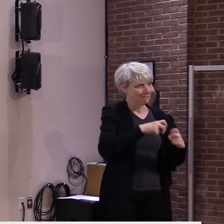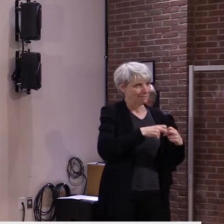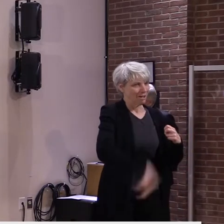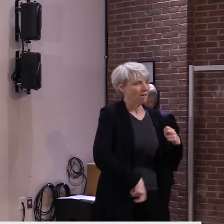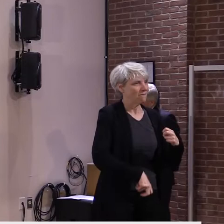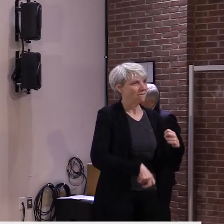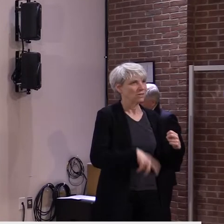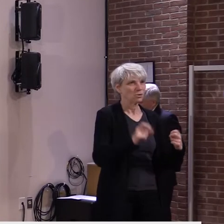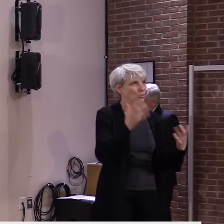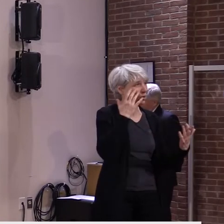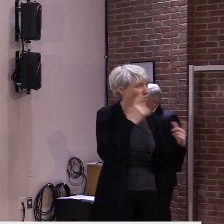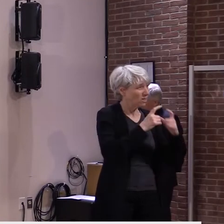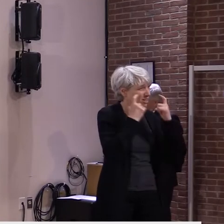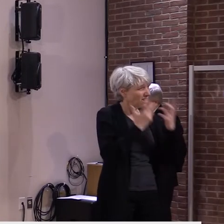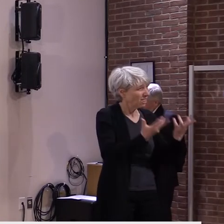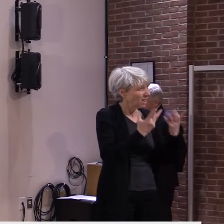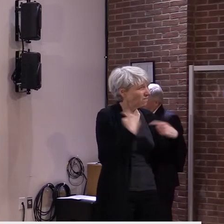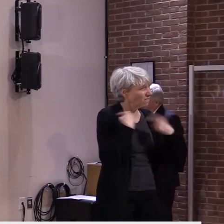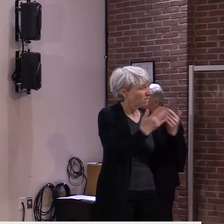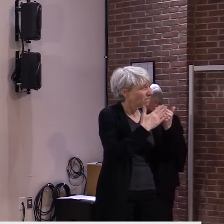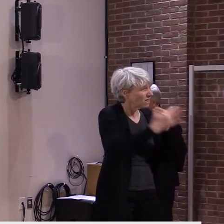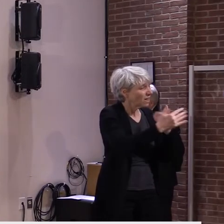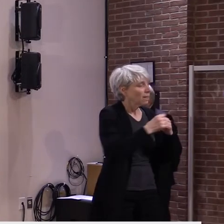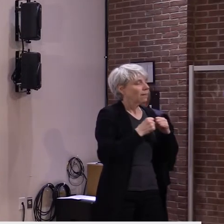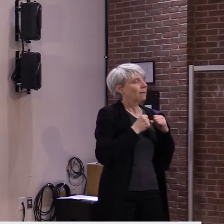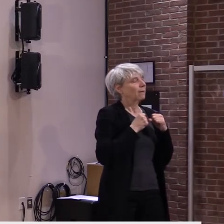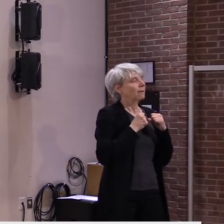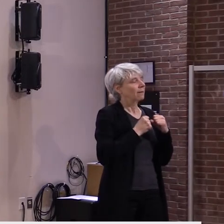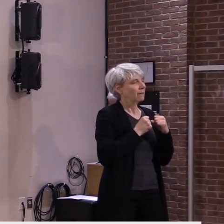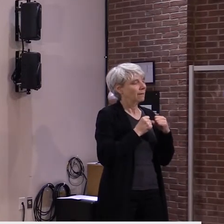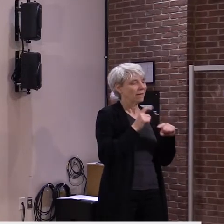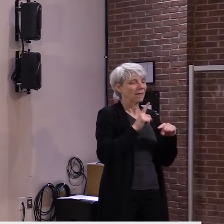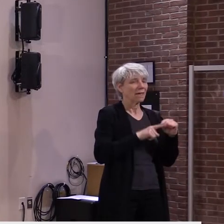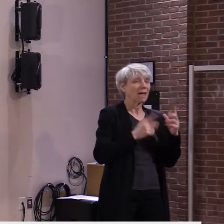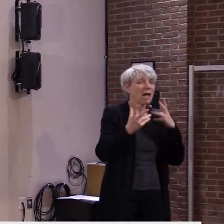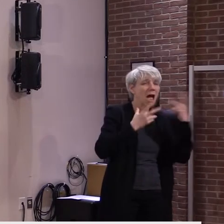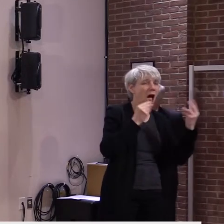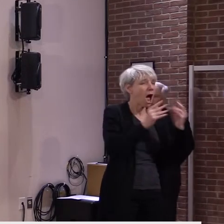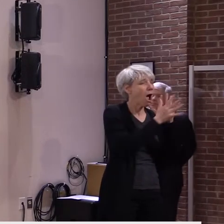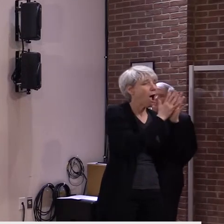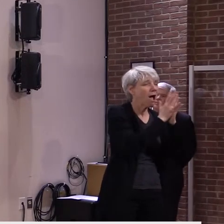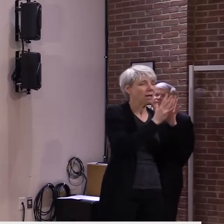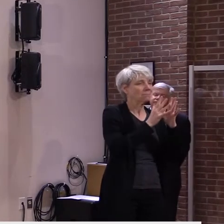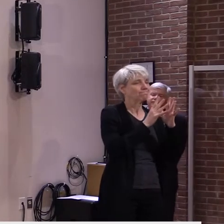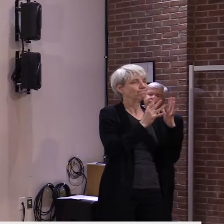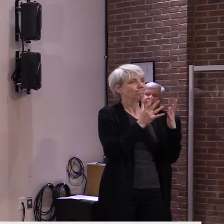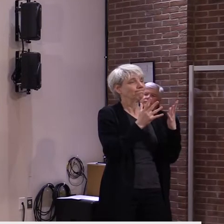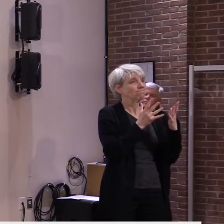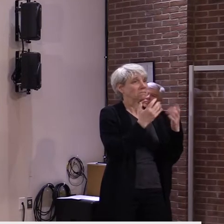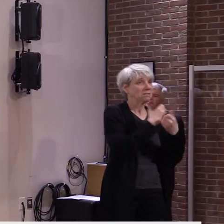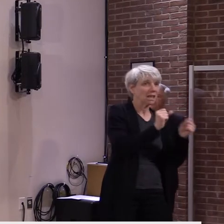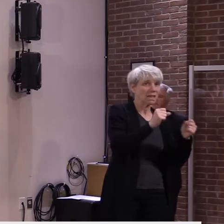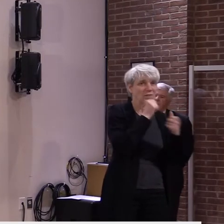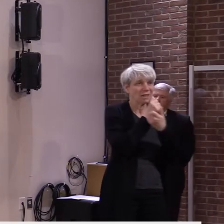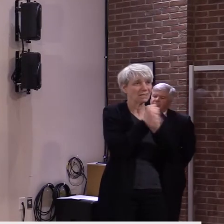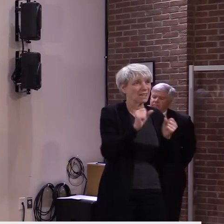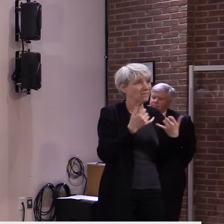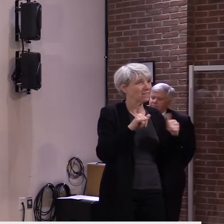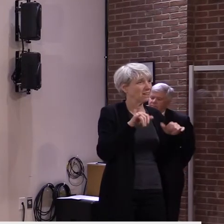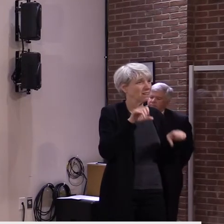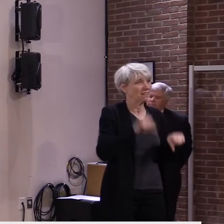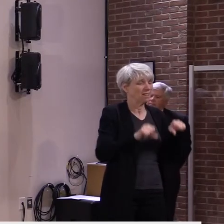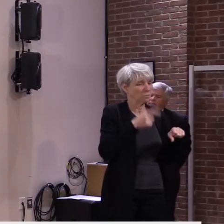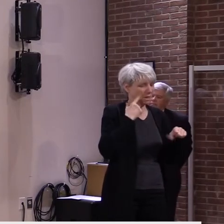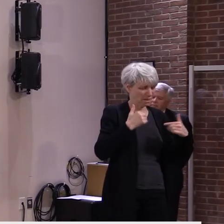because it certainly can't allow their behaviors to try to be predictable in a way based on their body's